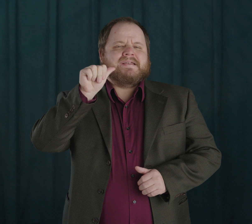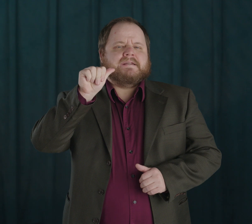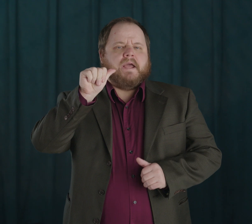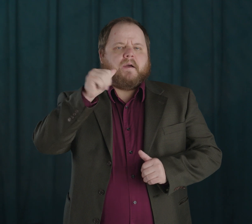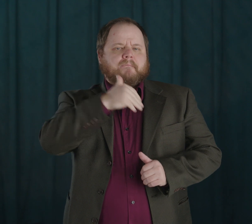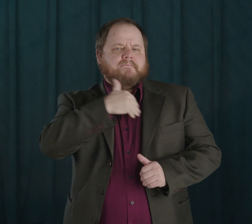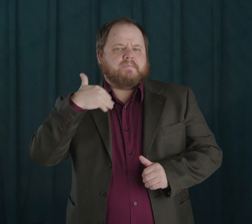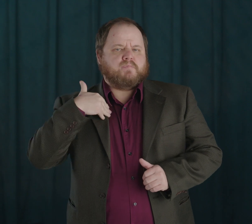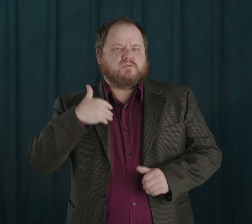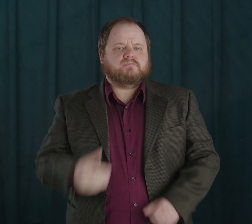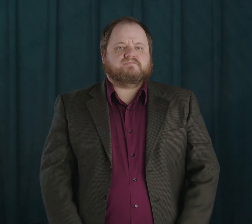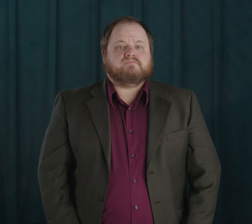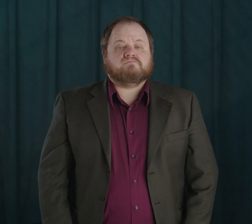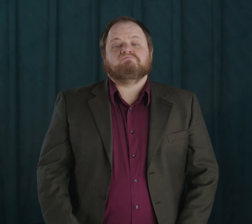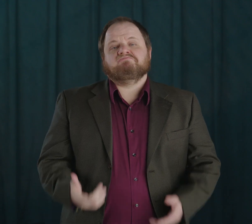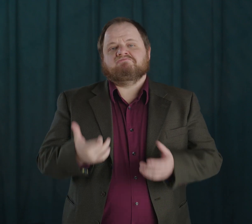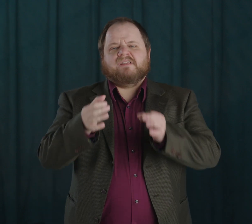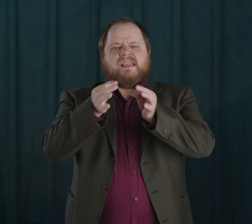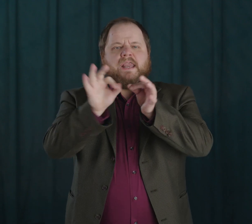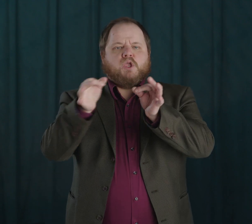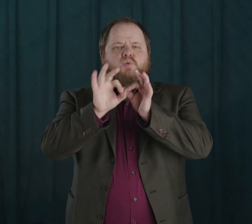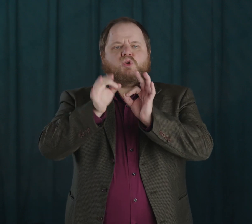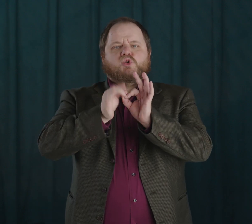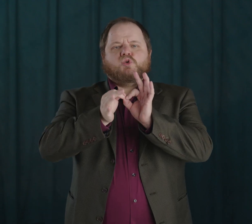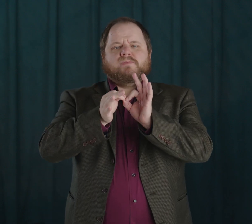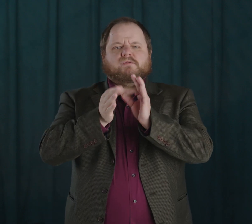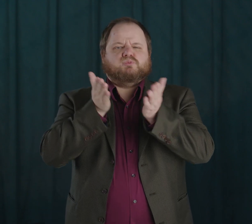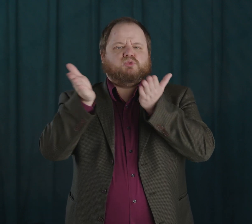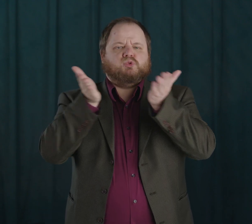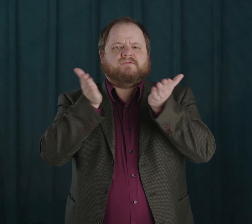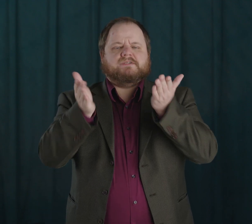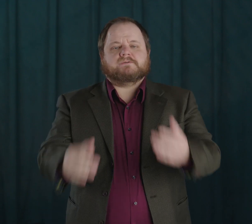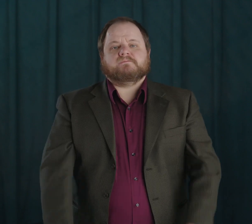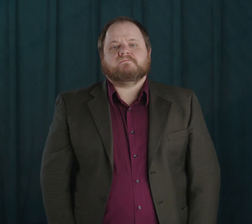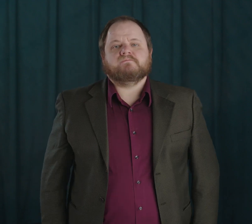members. Language interpretation services.